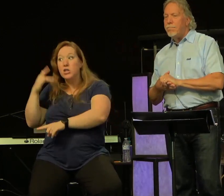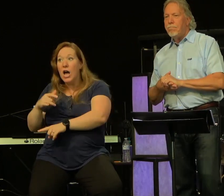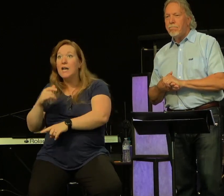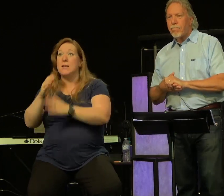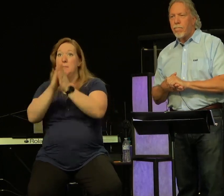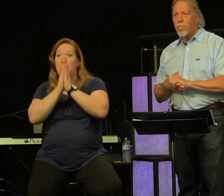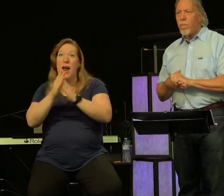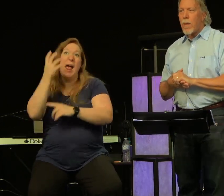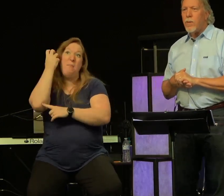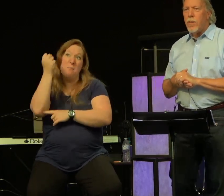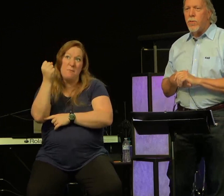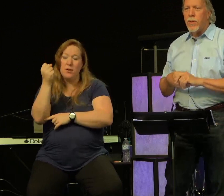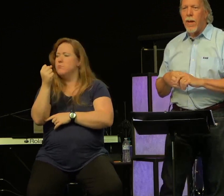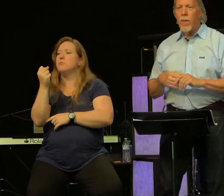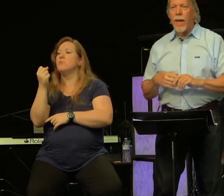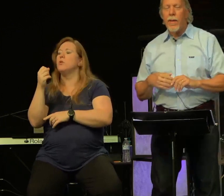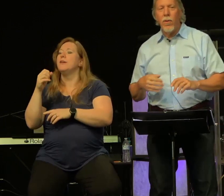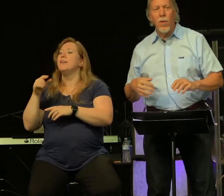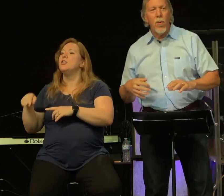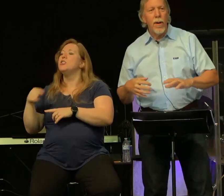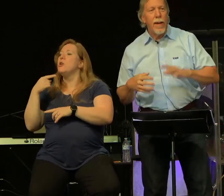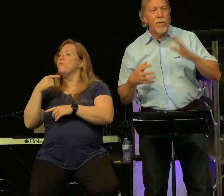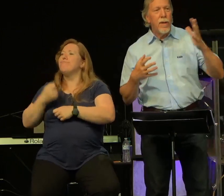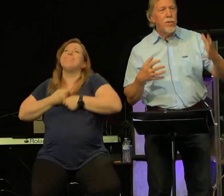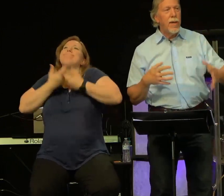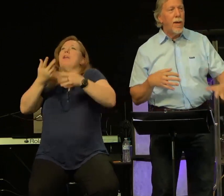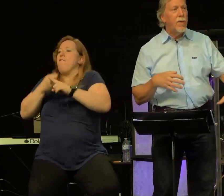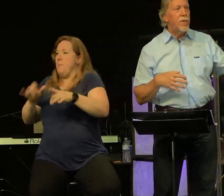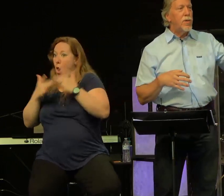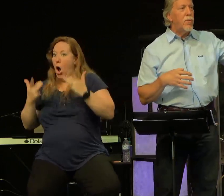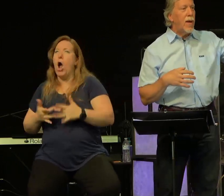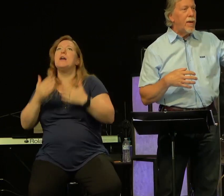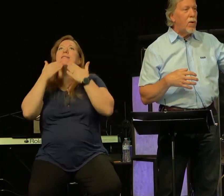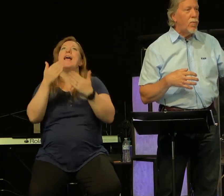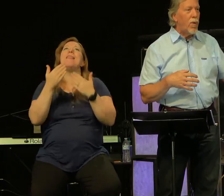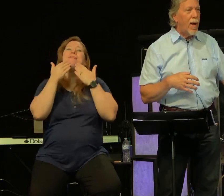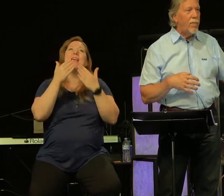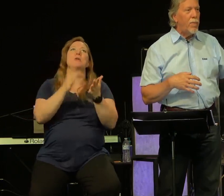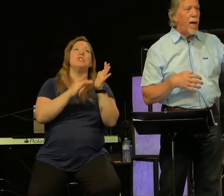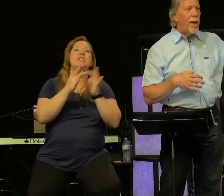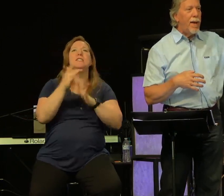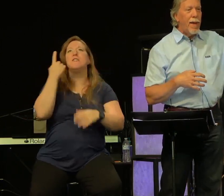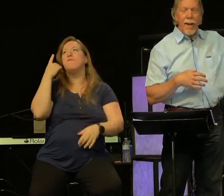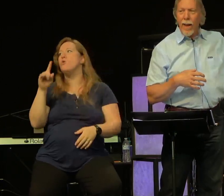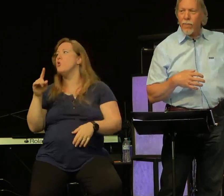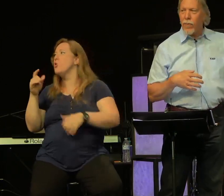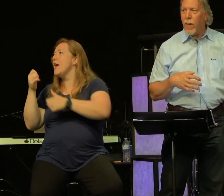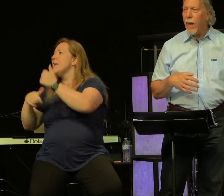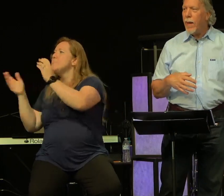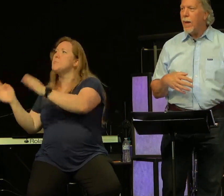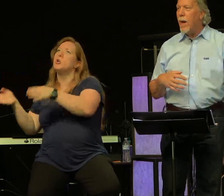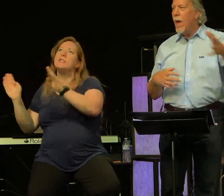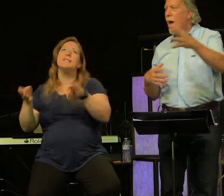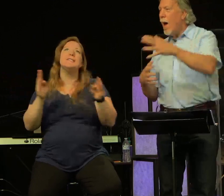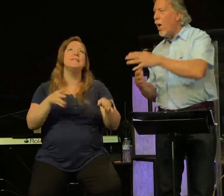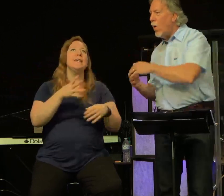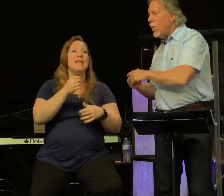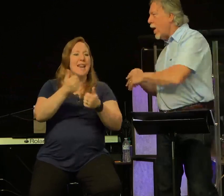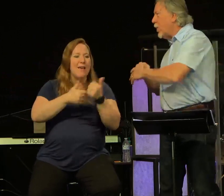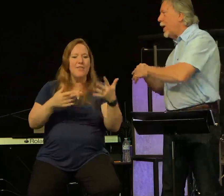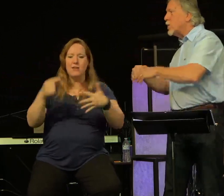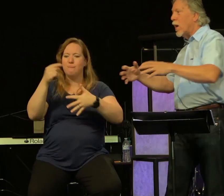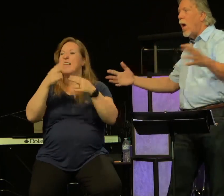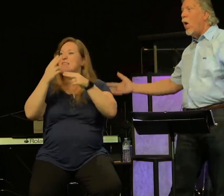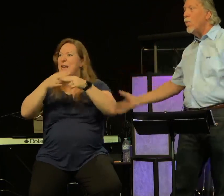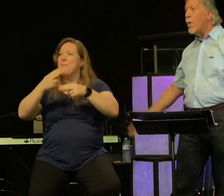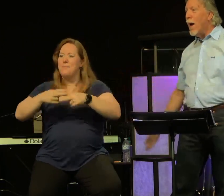that. She'll say, thank you, Lord, and here she goes. And she'll thank the Lord for everybody and everything and all. I